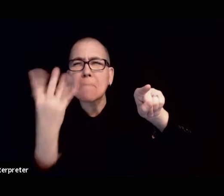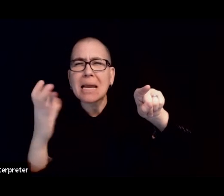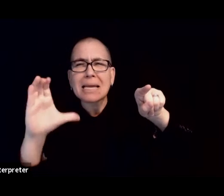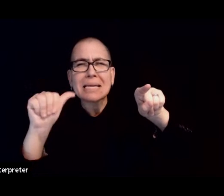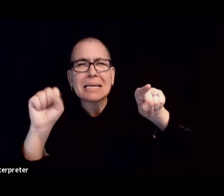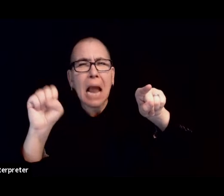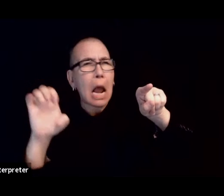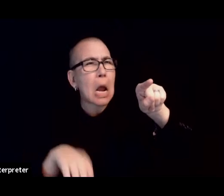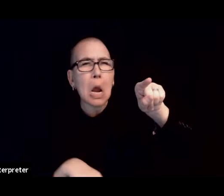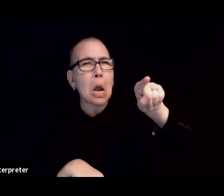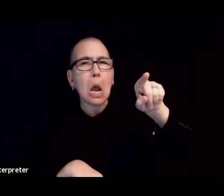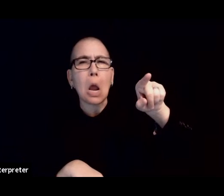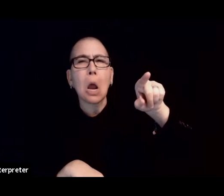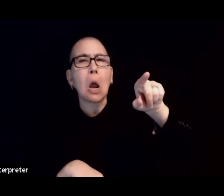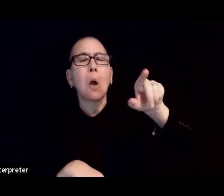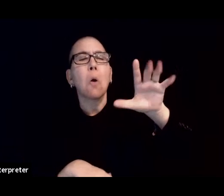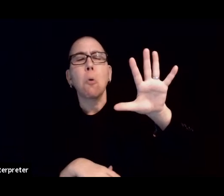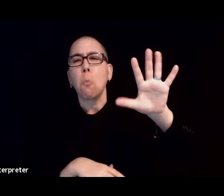And then that helps to,